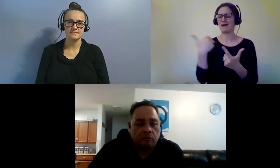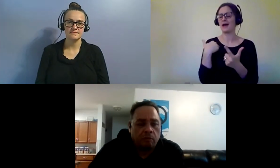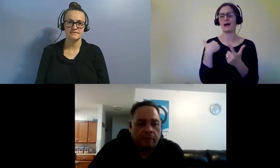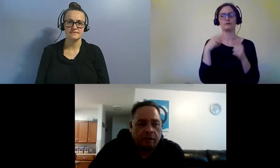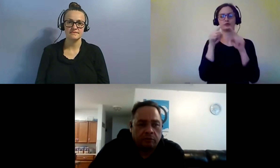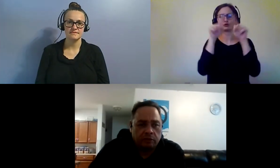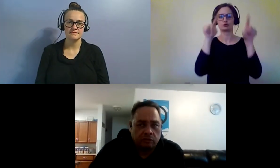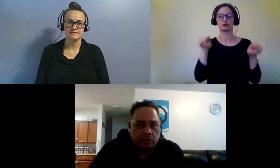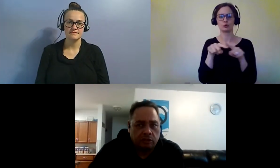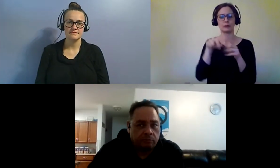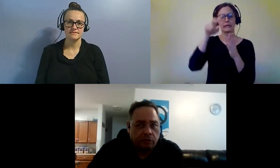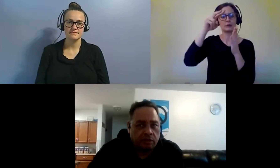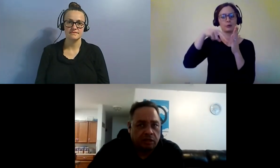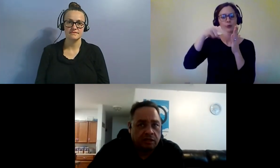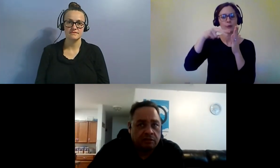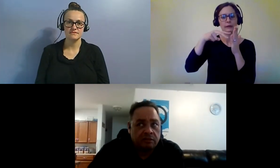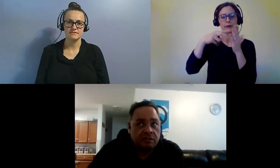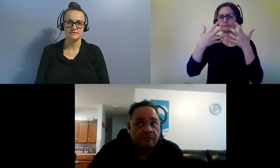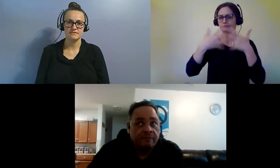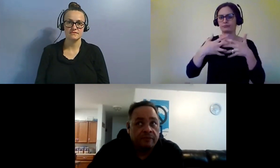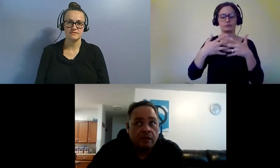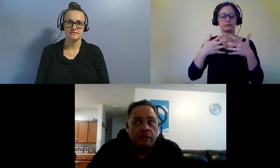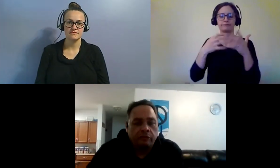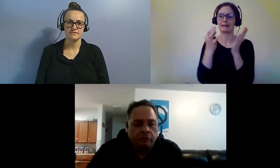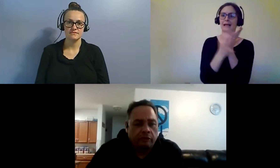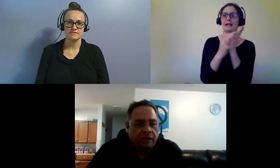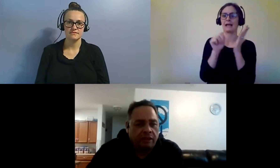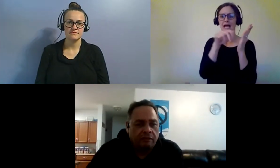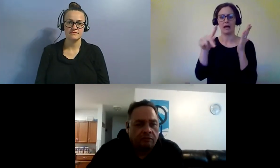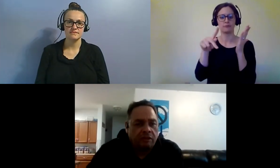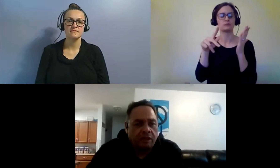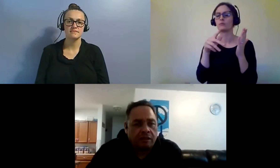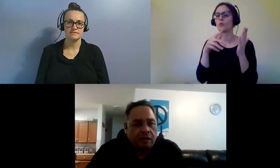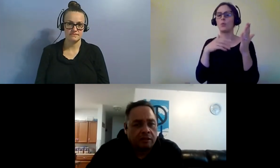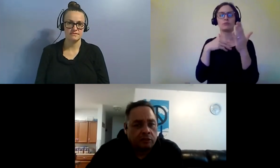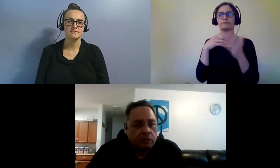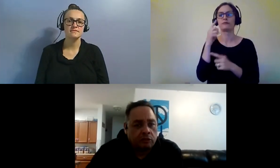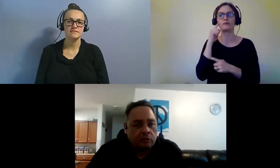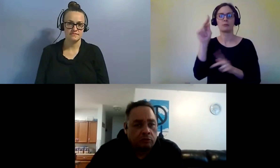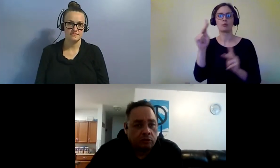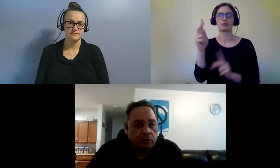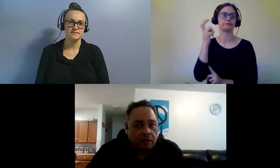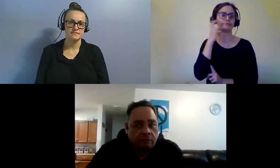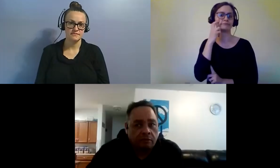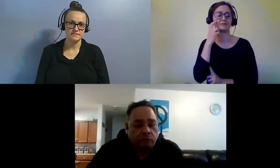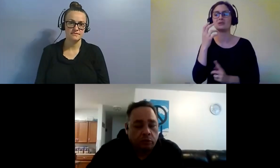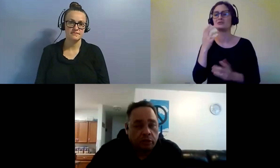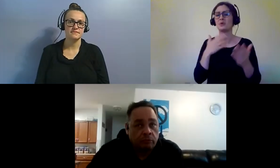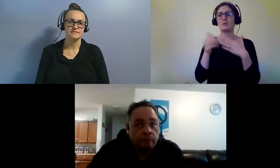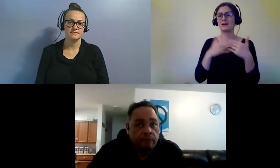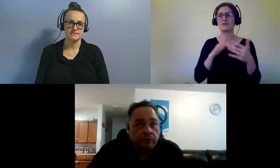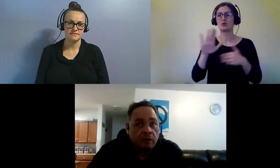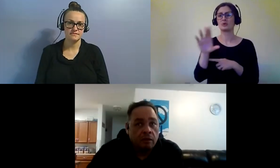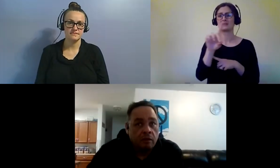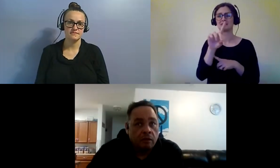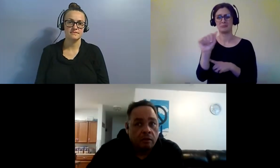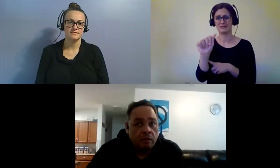blind. So no matter what your disability is, there is technology solutions out there for you.